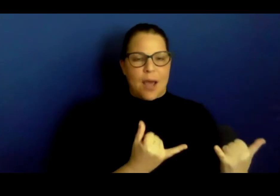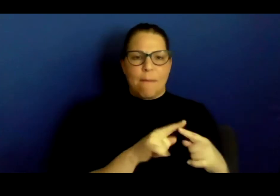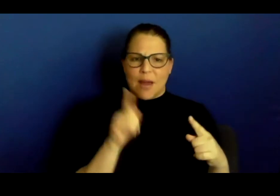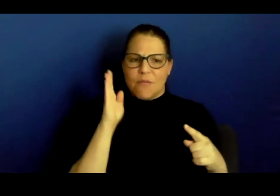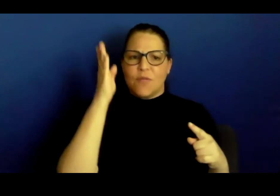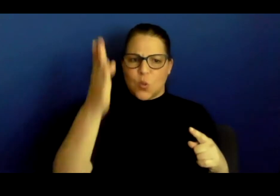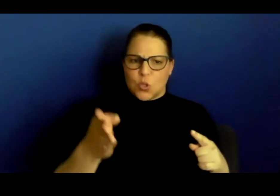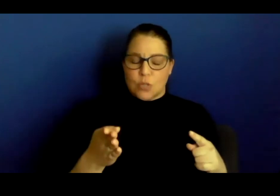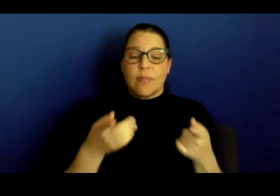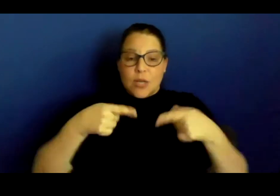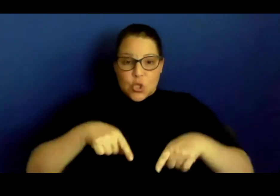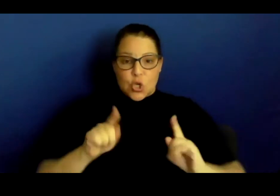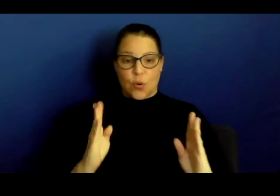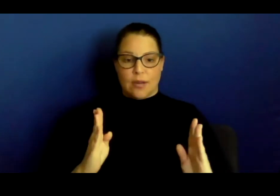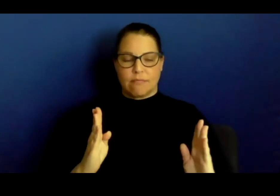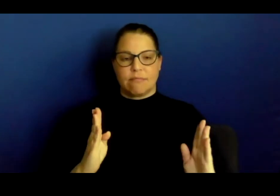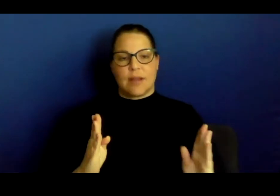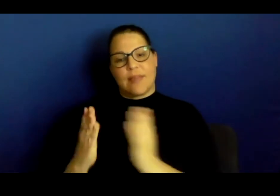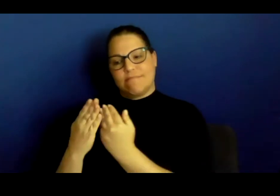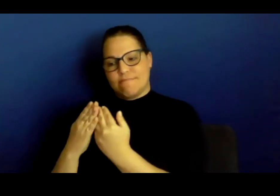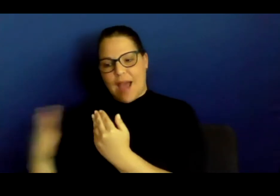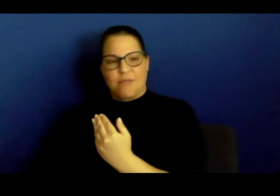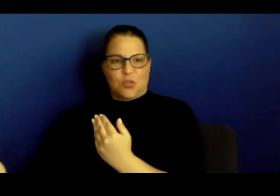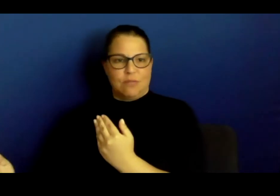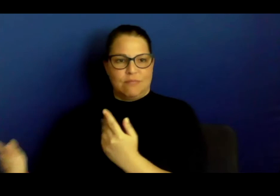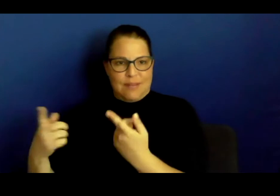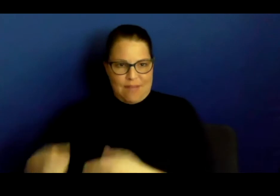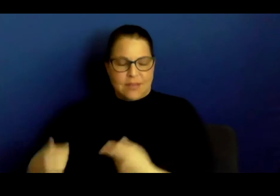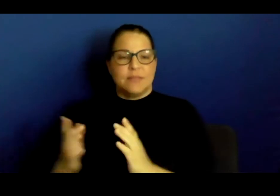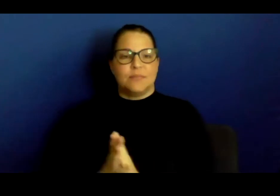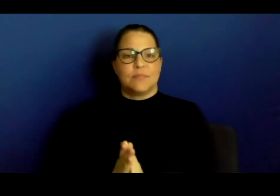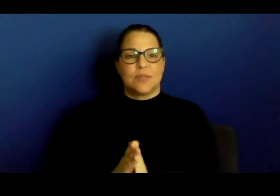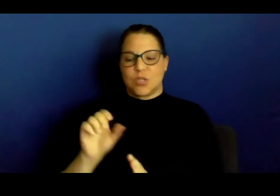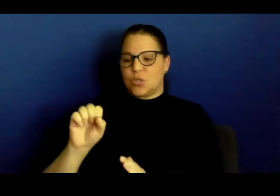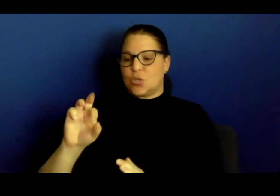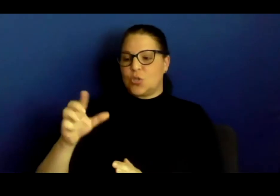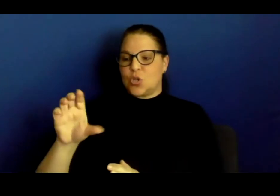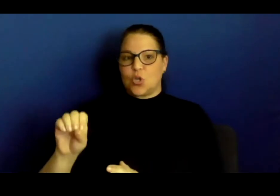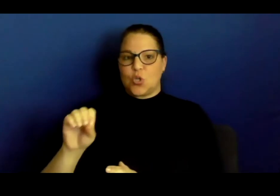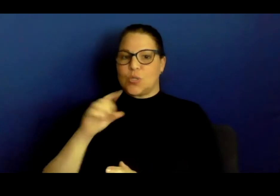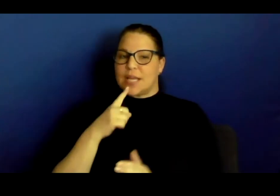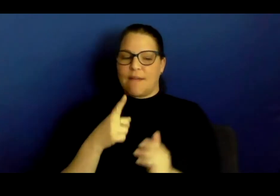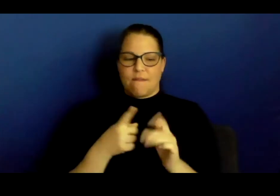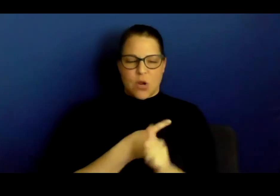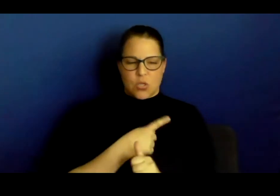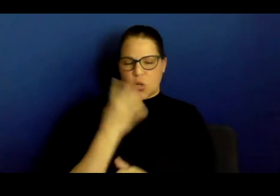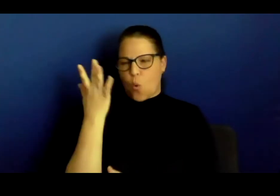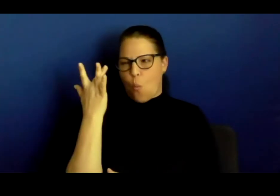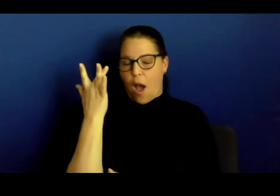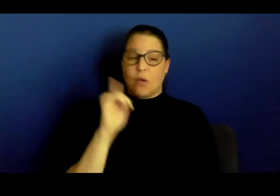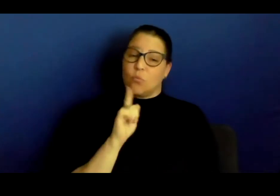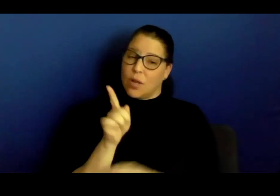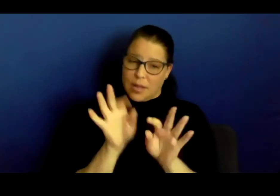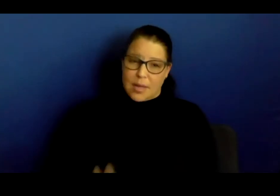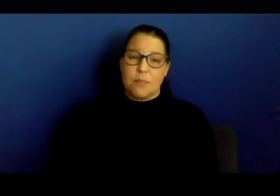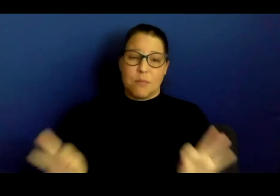after your event. So following Sergio's lead, start with why. Really, friends, especially